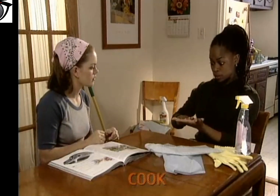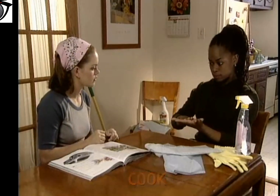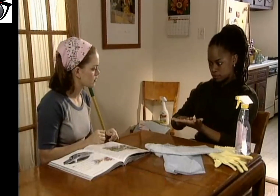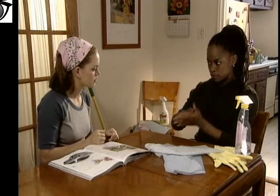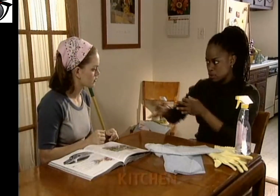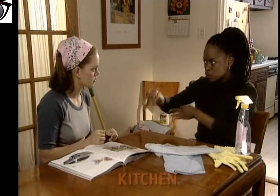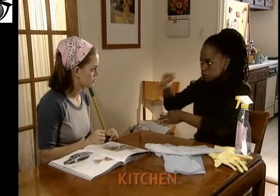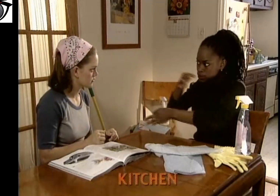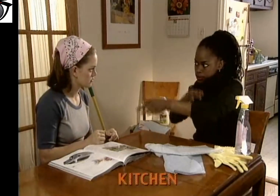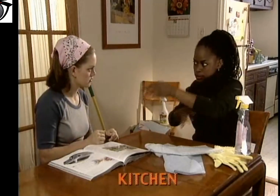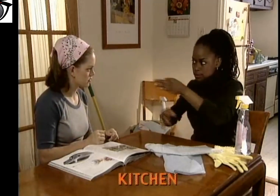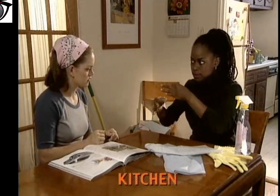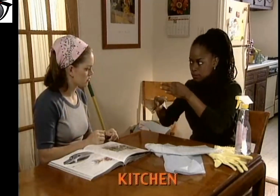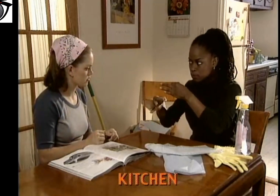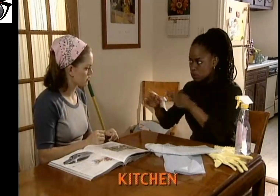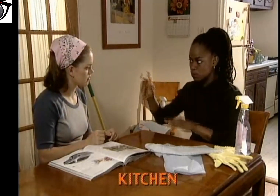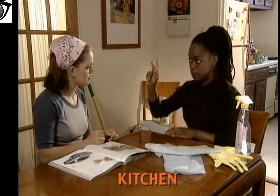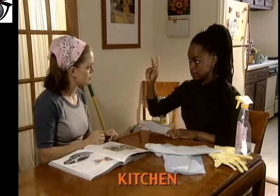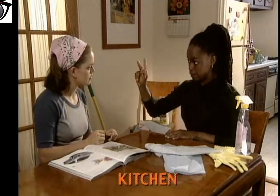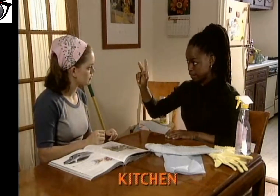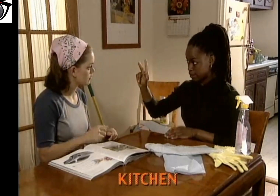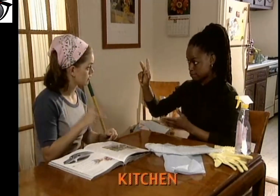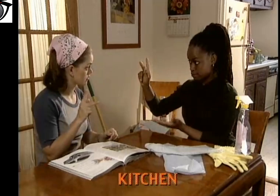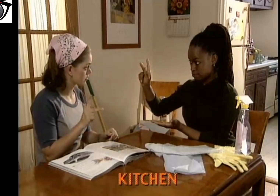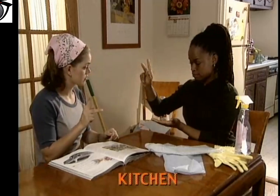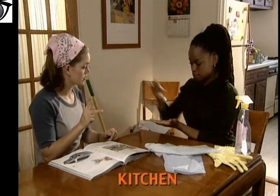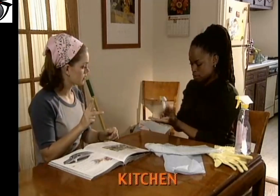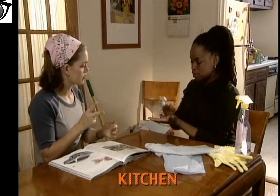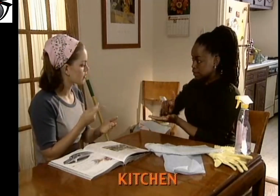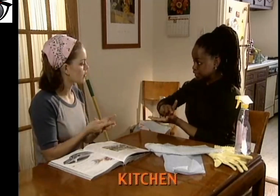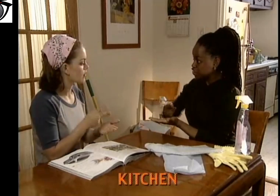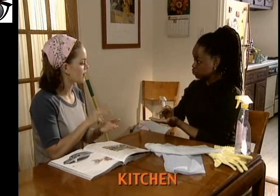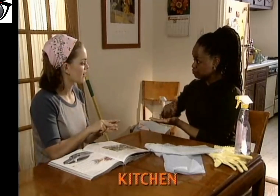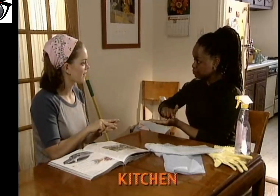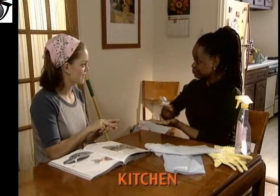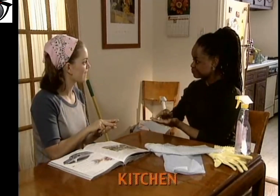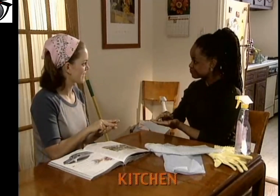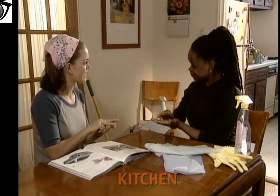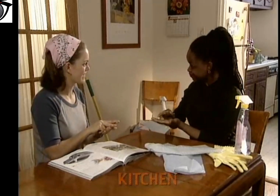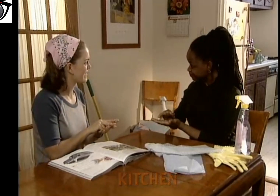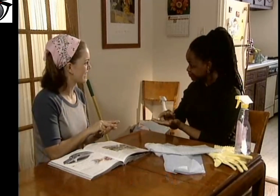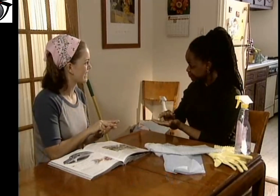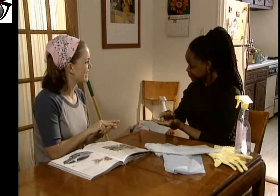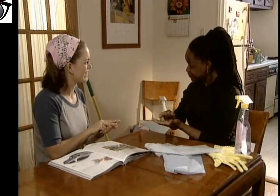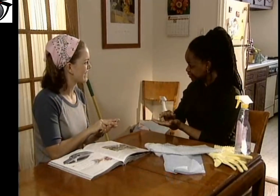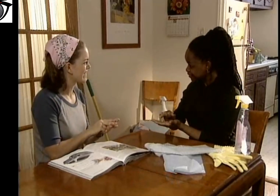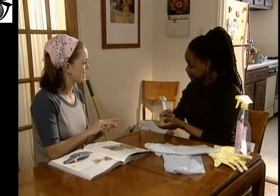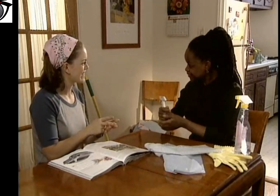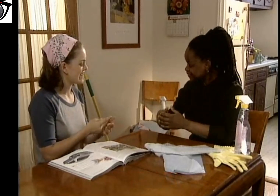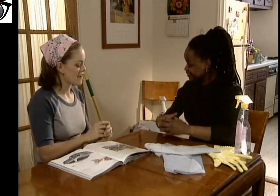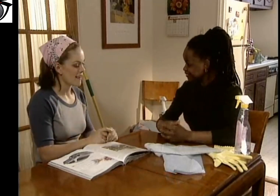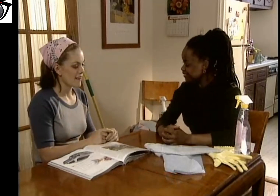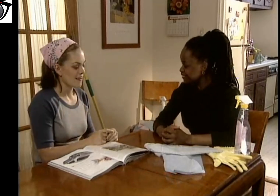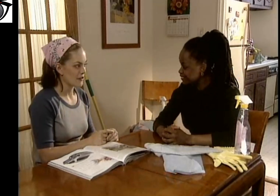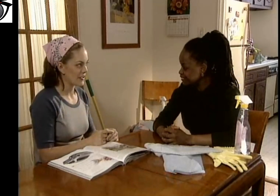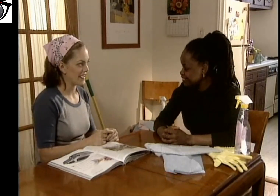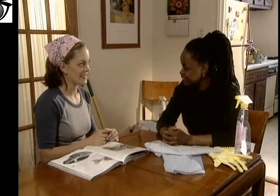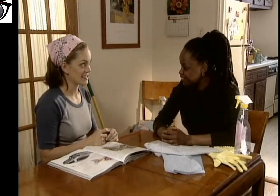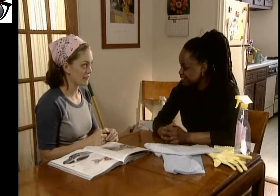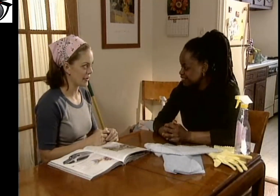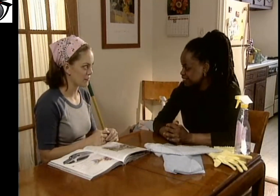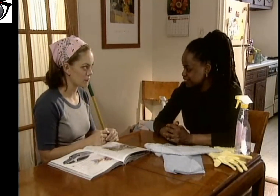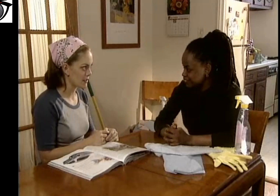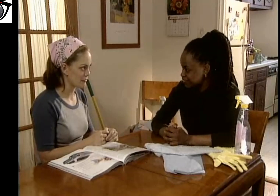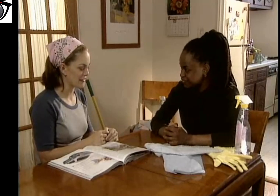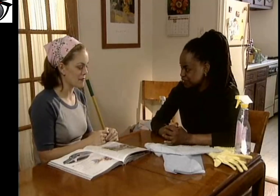So you have the sign for cook and substitute a K hand into the sign.